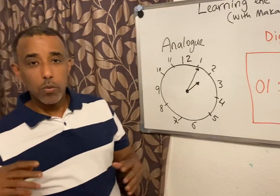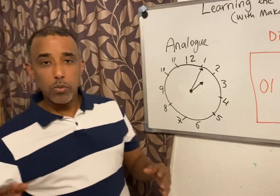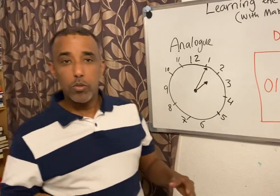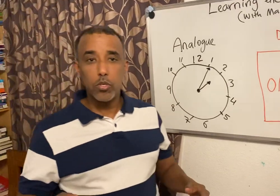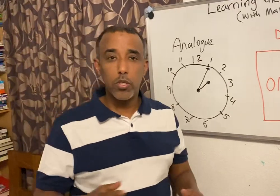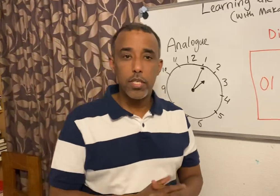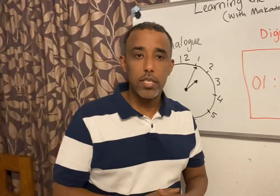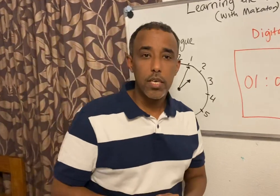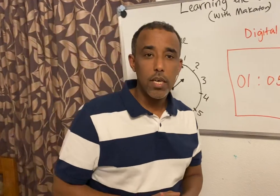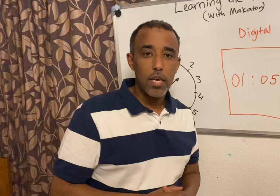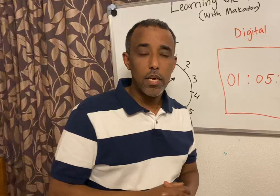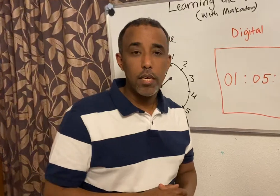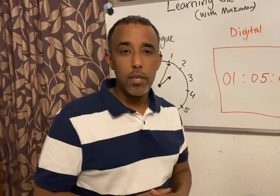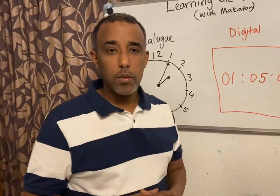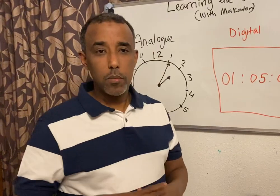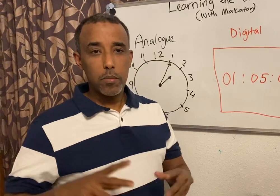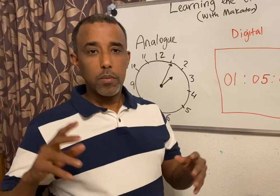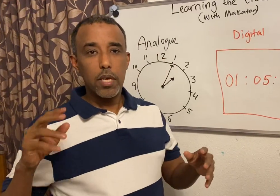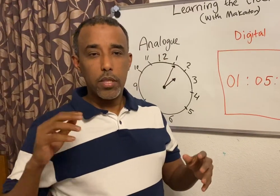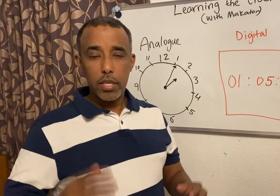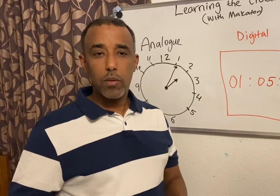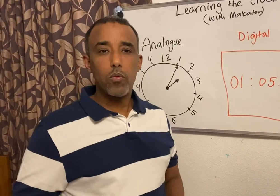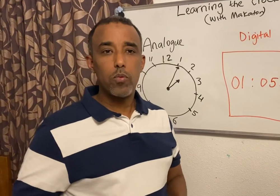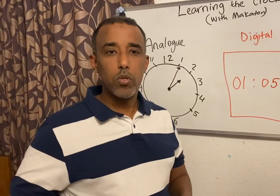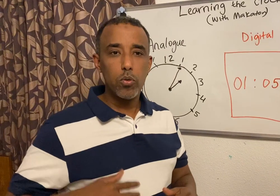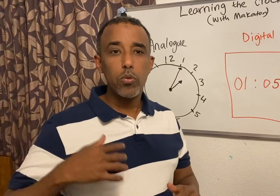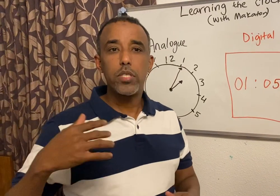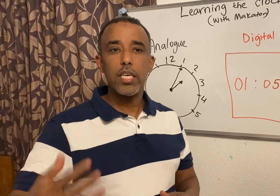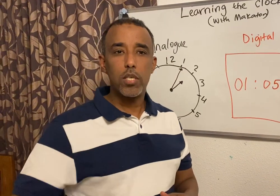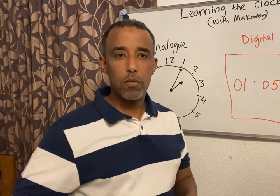you enjoy it, and then we will do series of